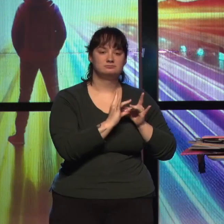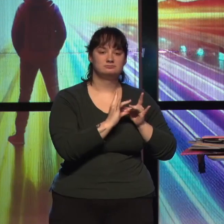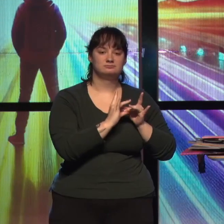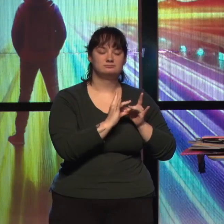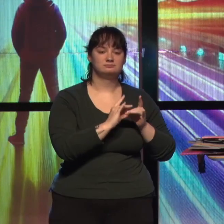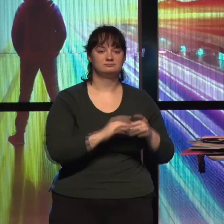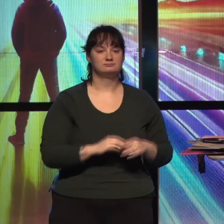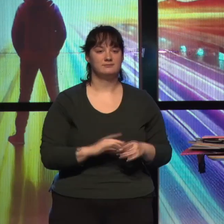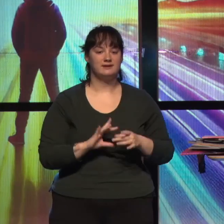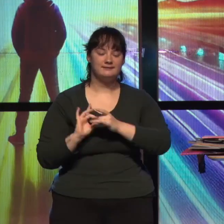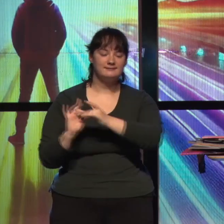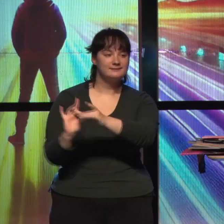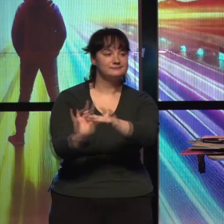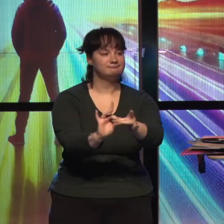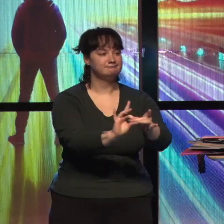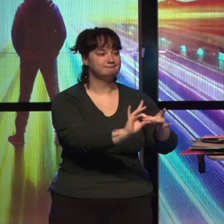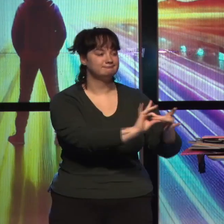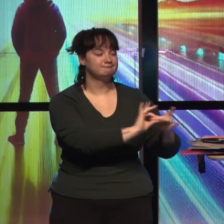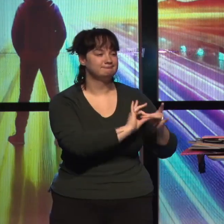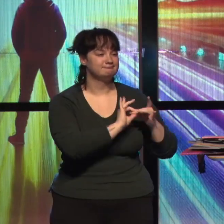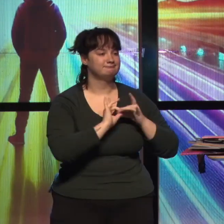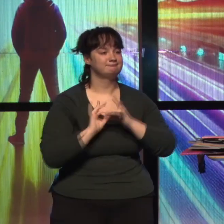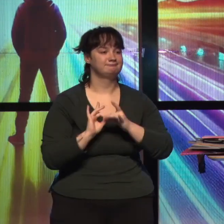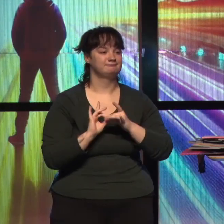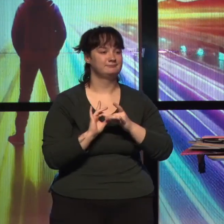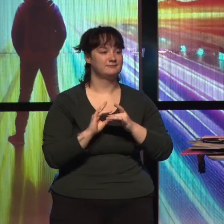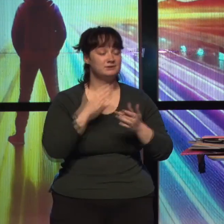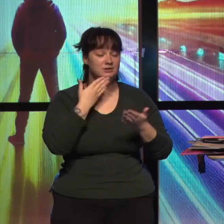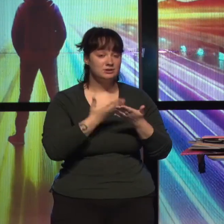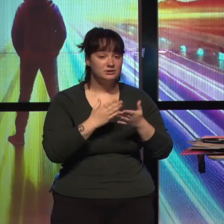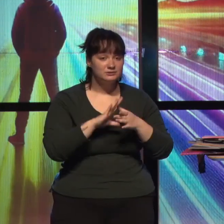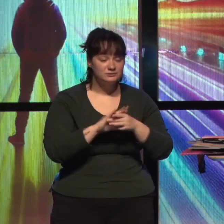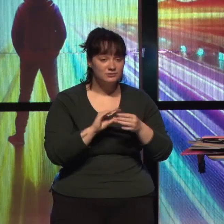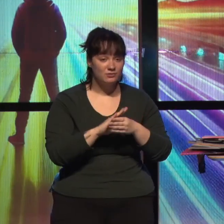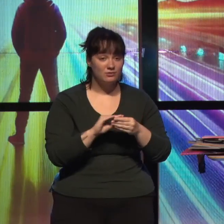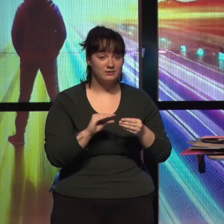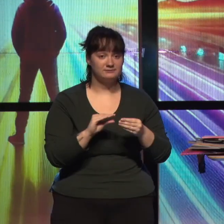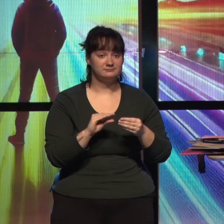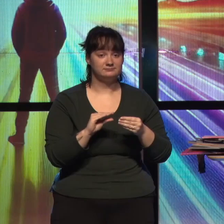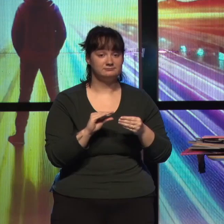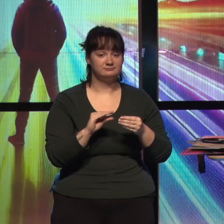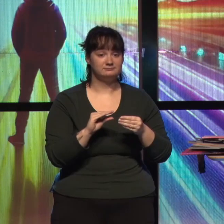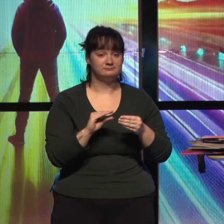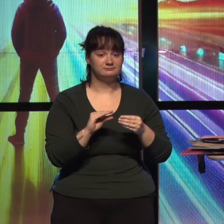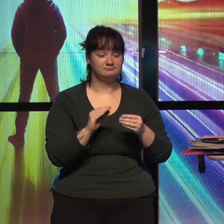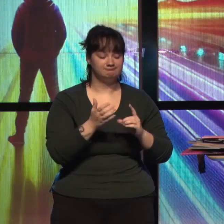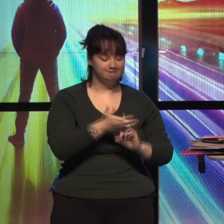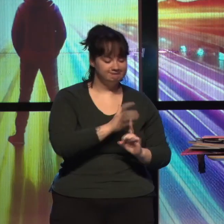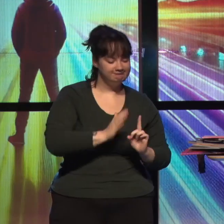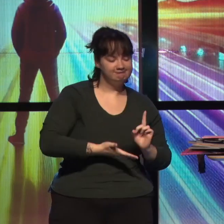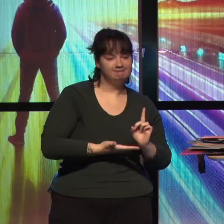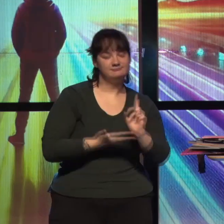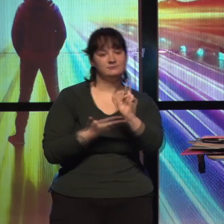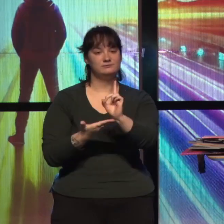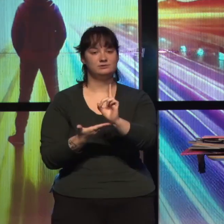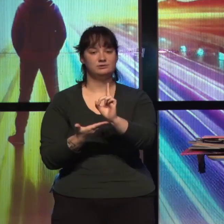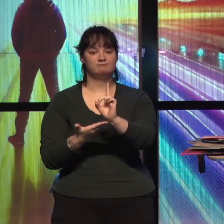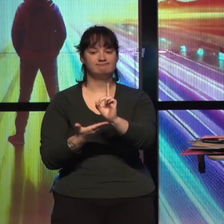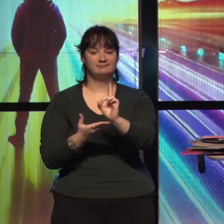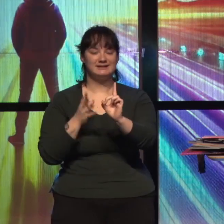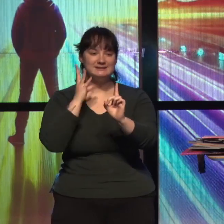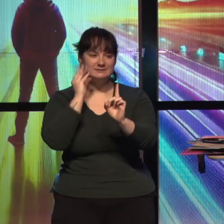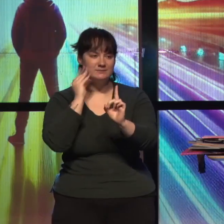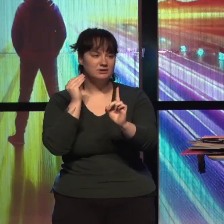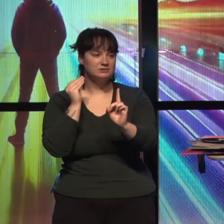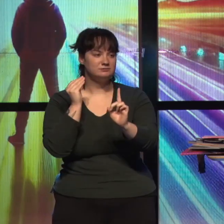personally, but it connects us to one another, because a great story, right, unveils a shared experience. That's why shows like Ted Lasso